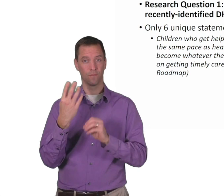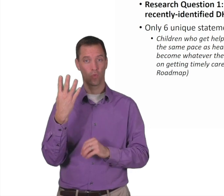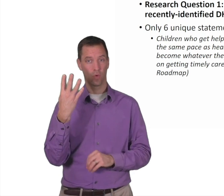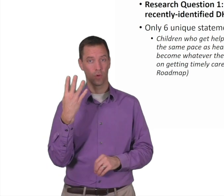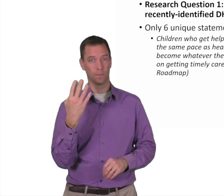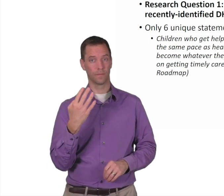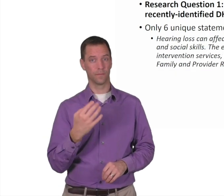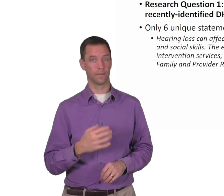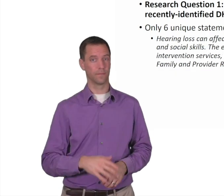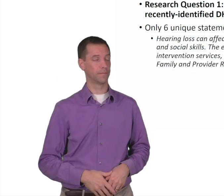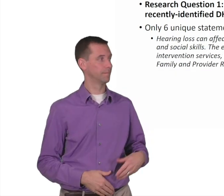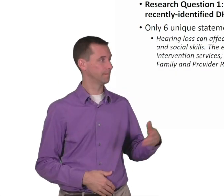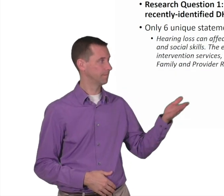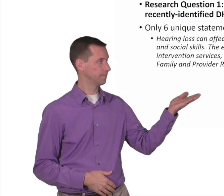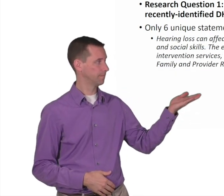Number 4.